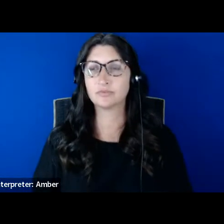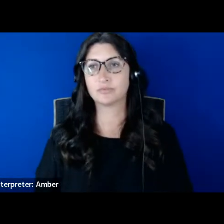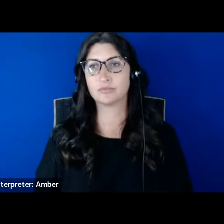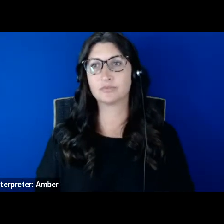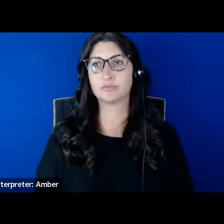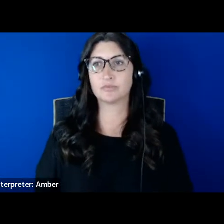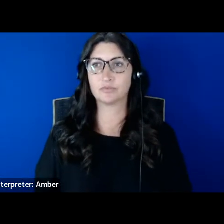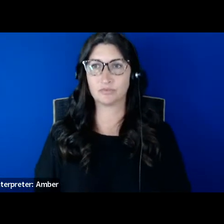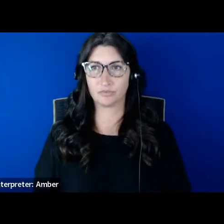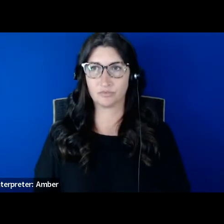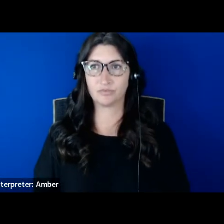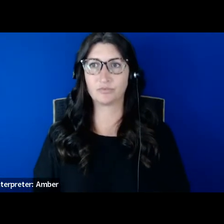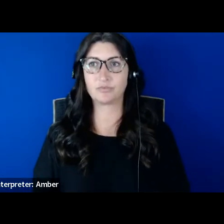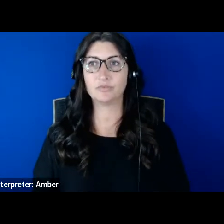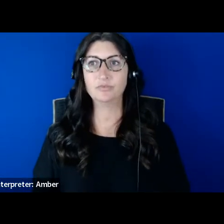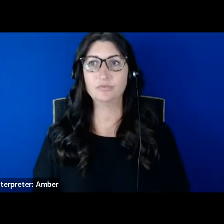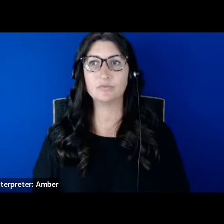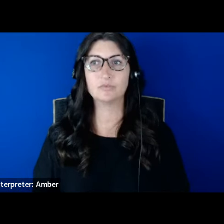So